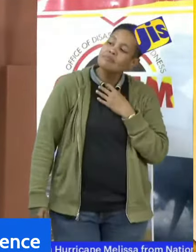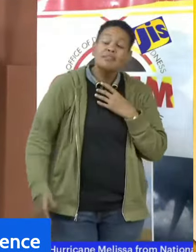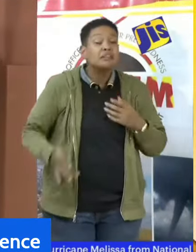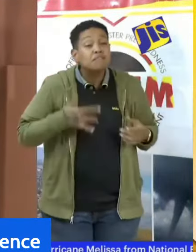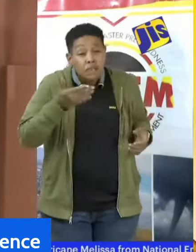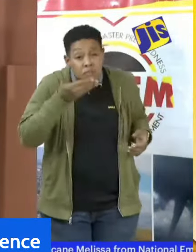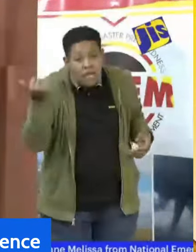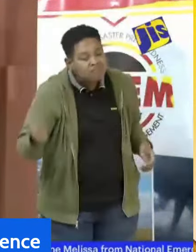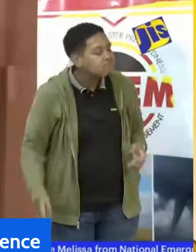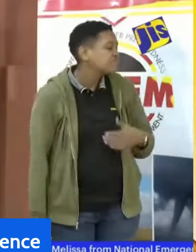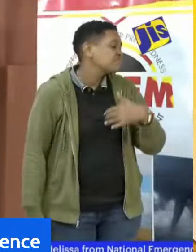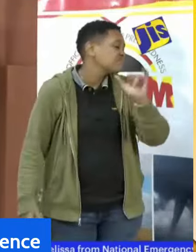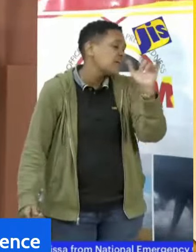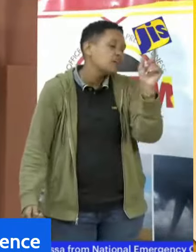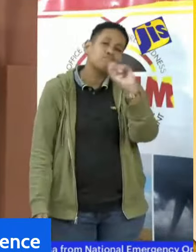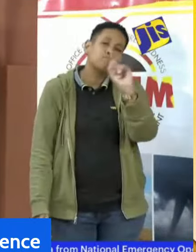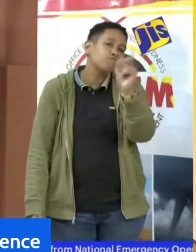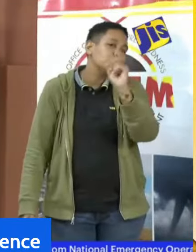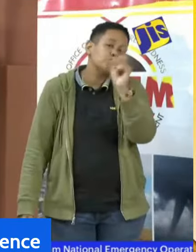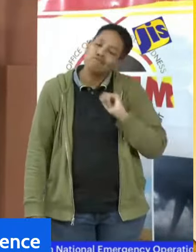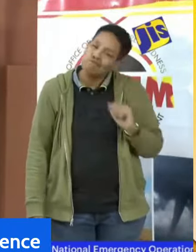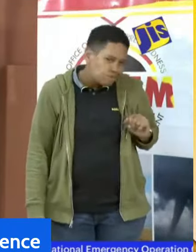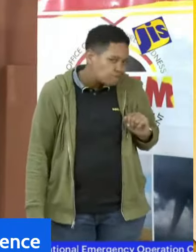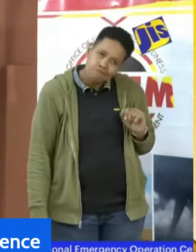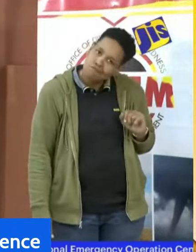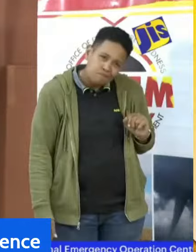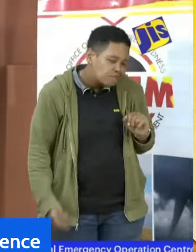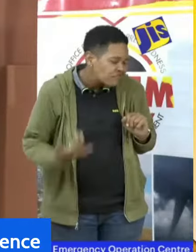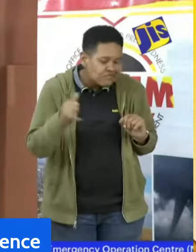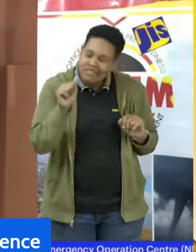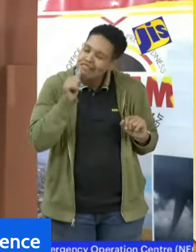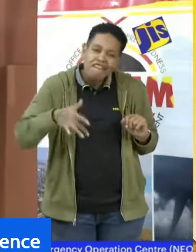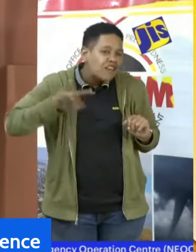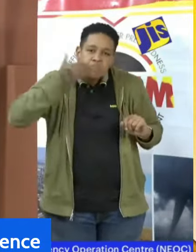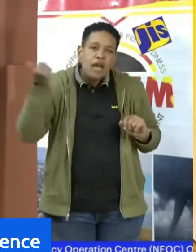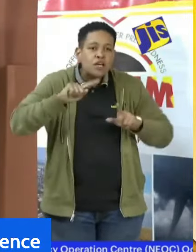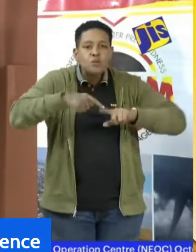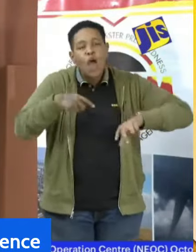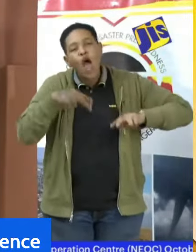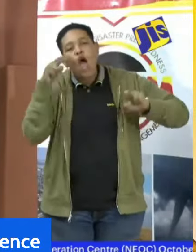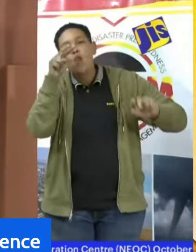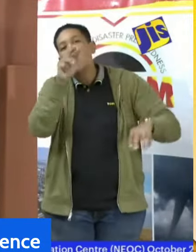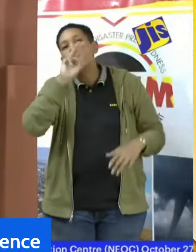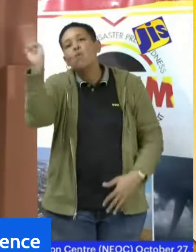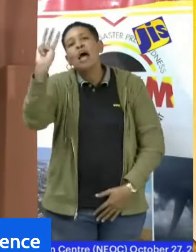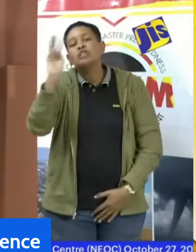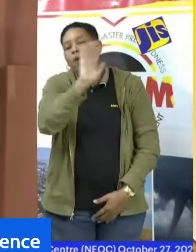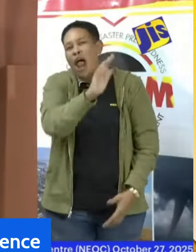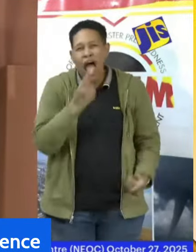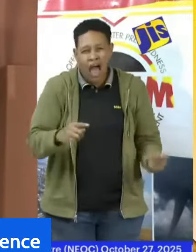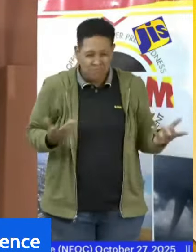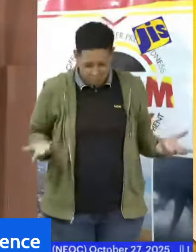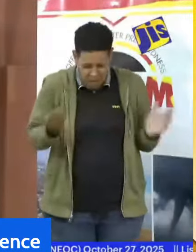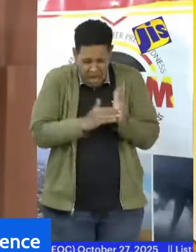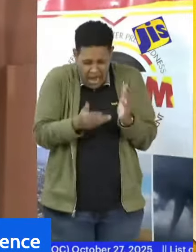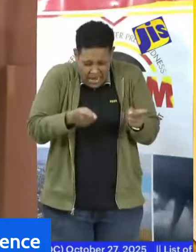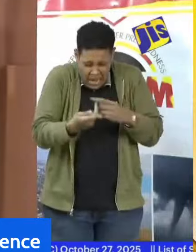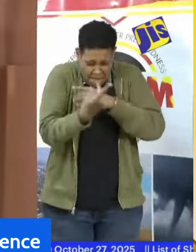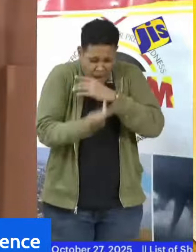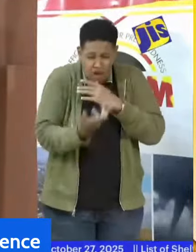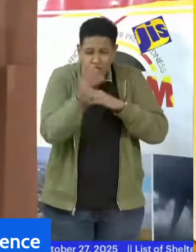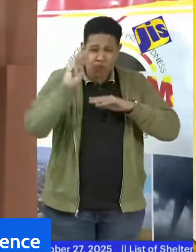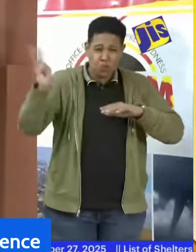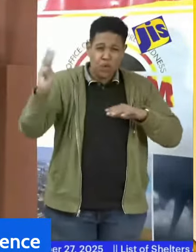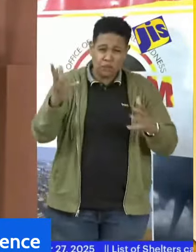Still not feeling better. When I look at Westmoreland, again, here's a